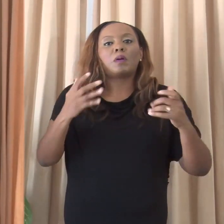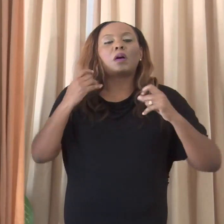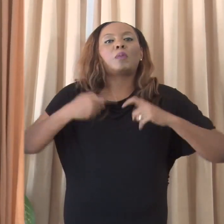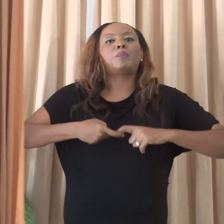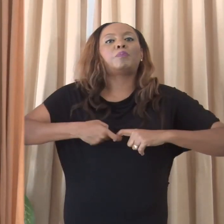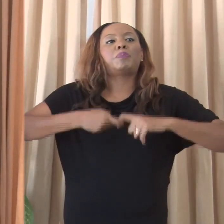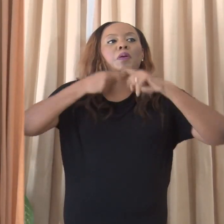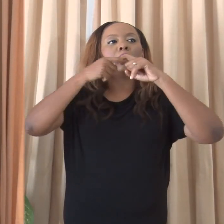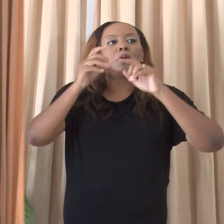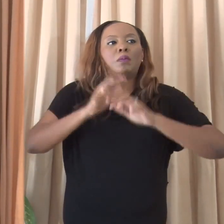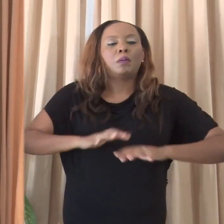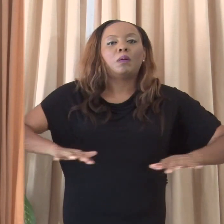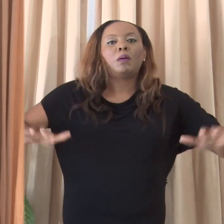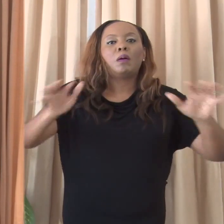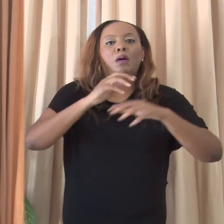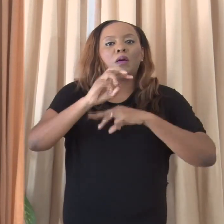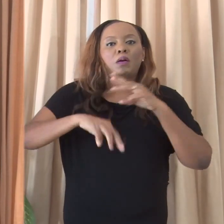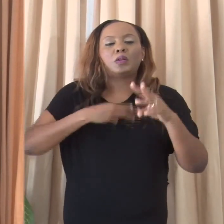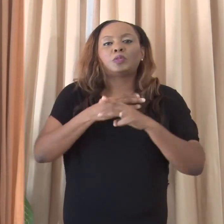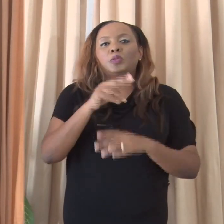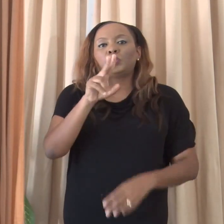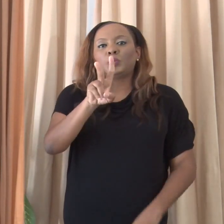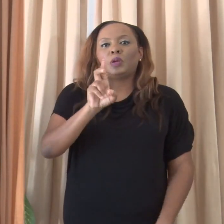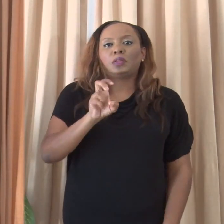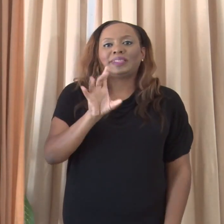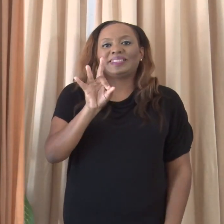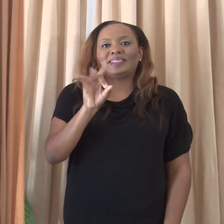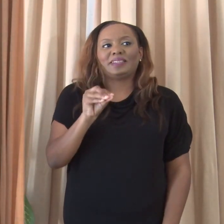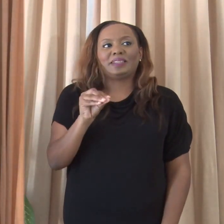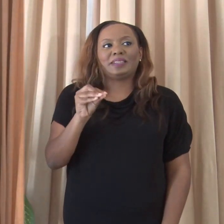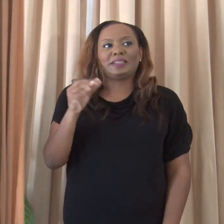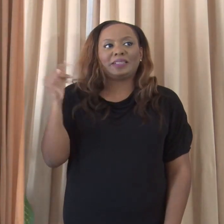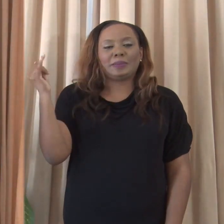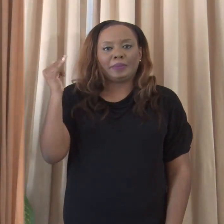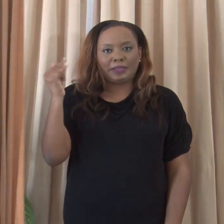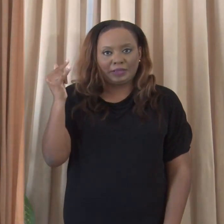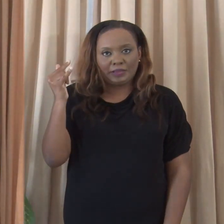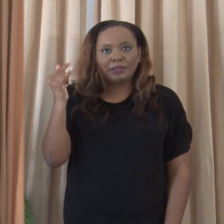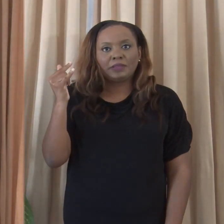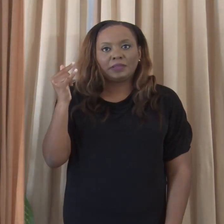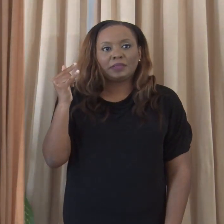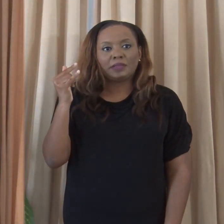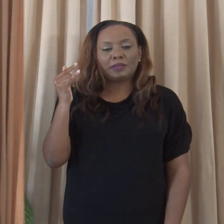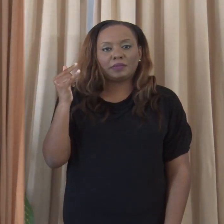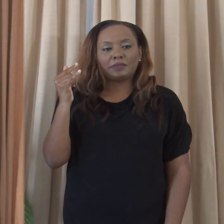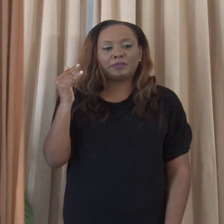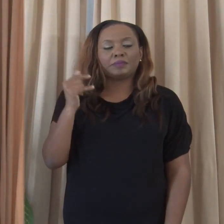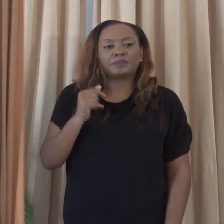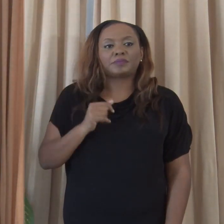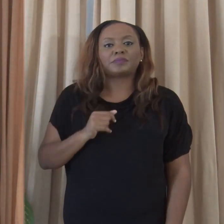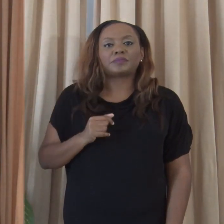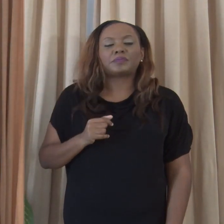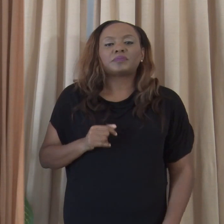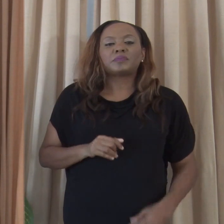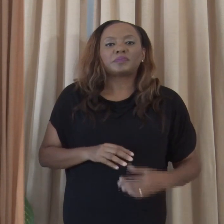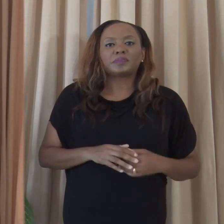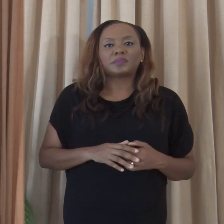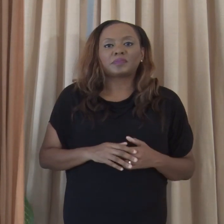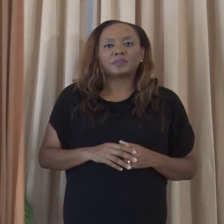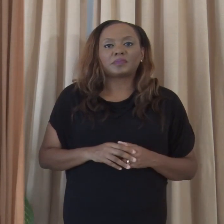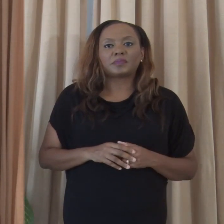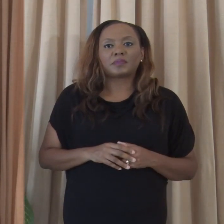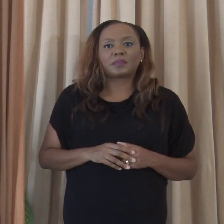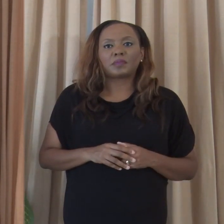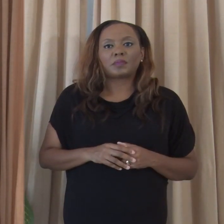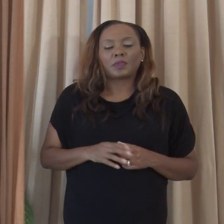is 280 planes and approximately 45,000 employees. And obviously what we are